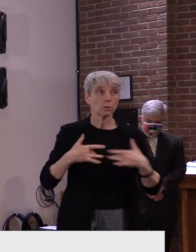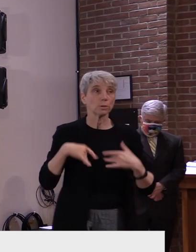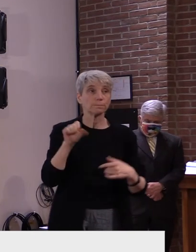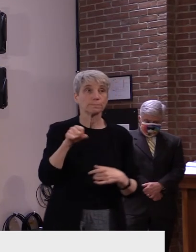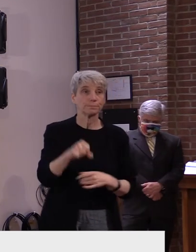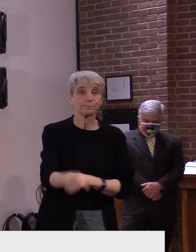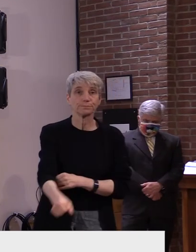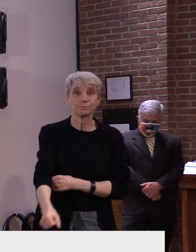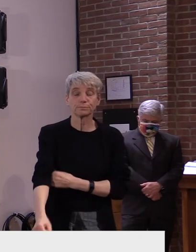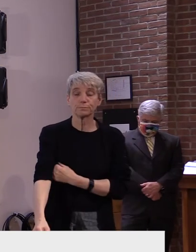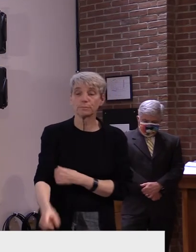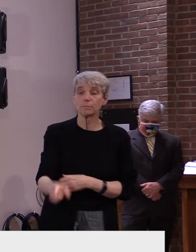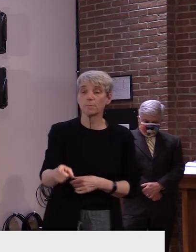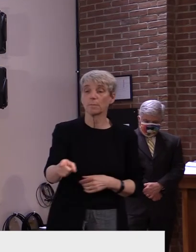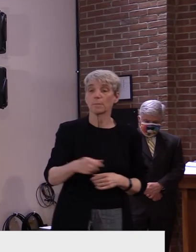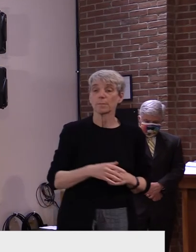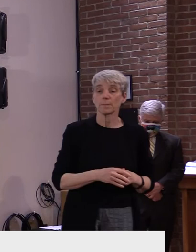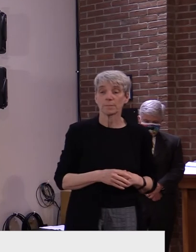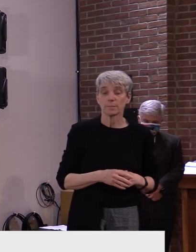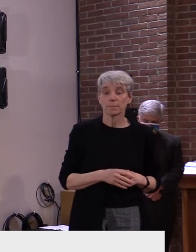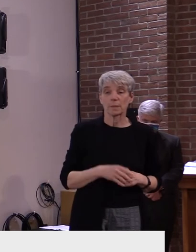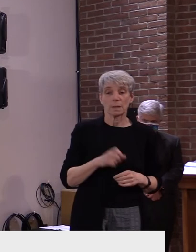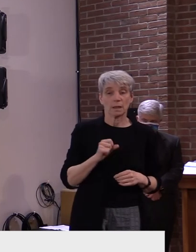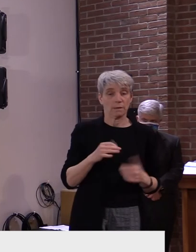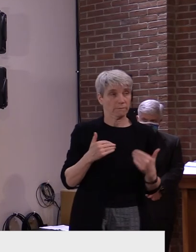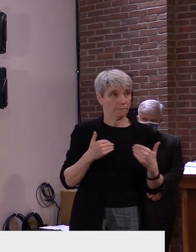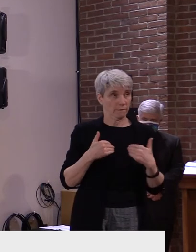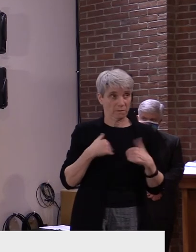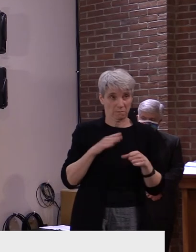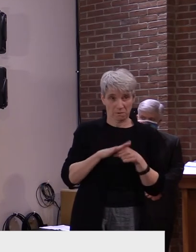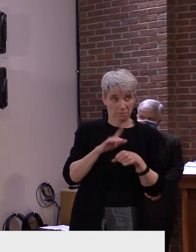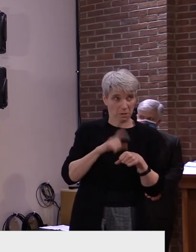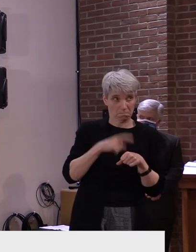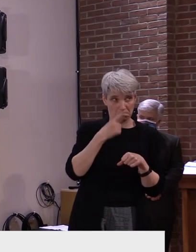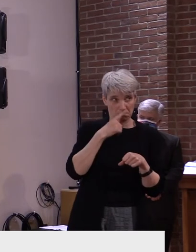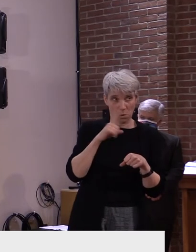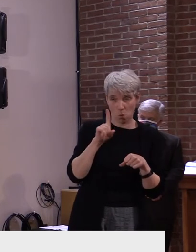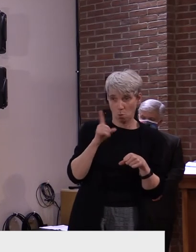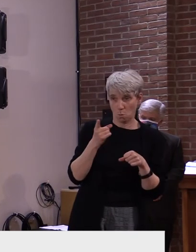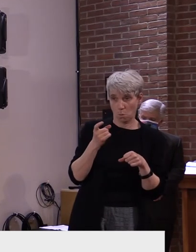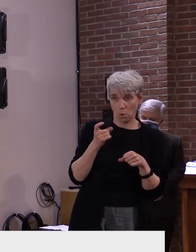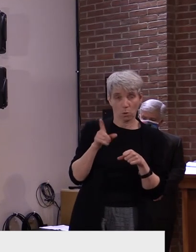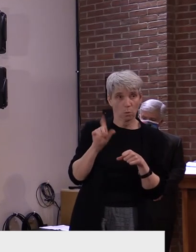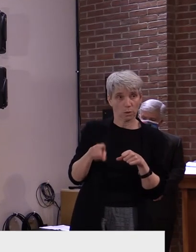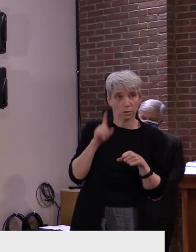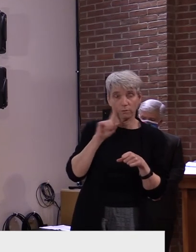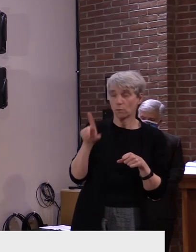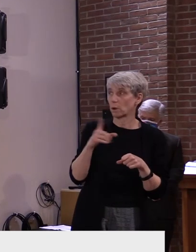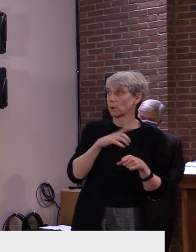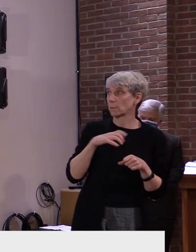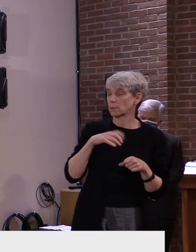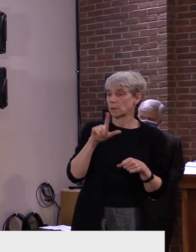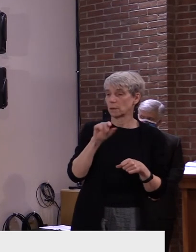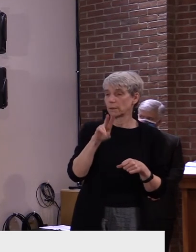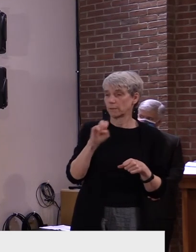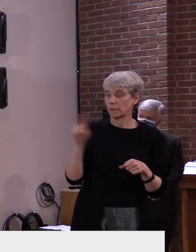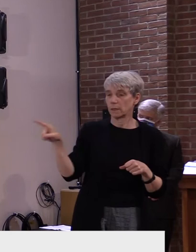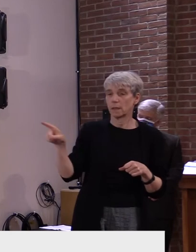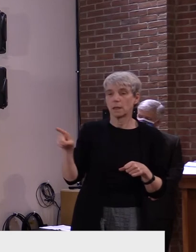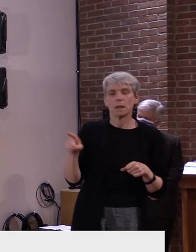and if there's time for commissioner levine can you describe the rolling testing method for the